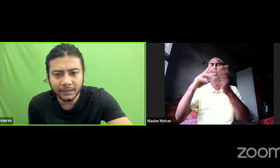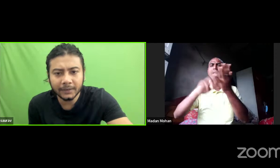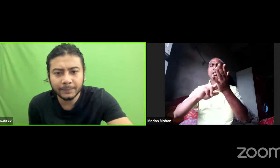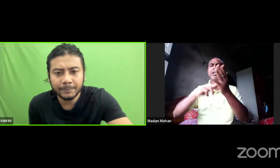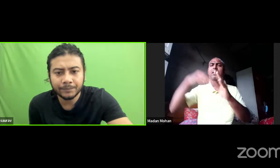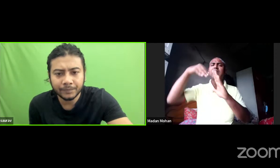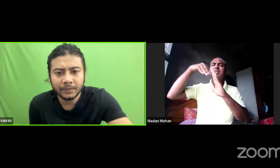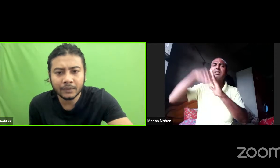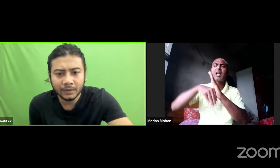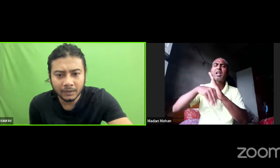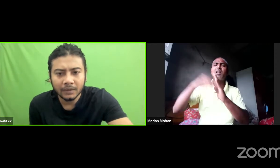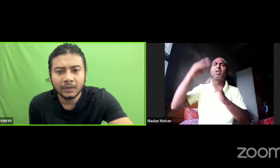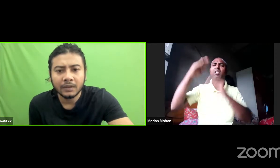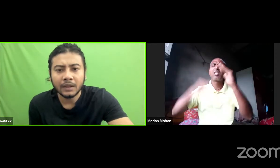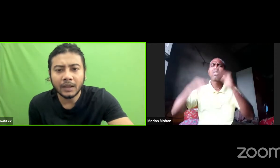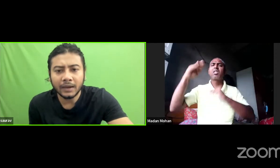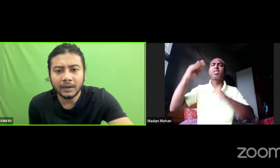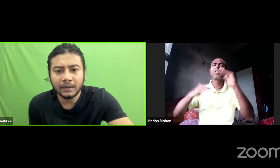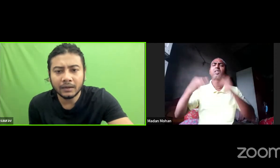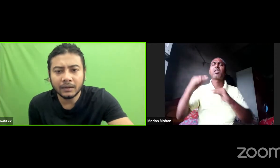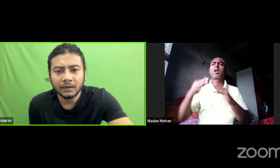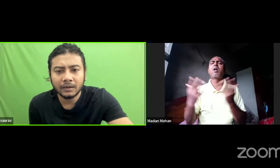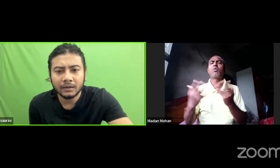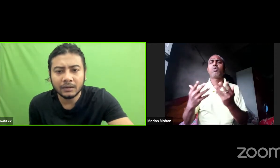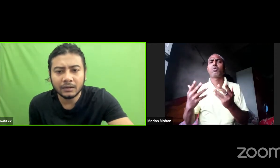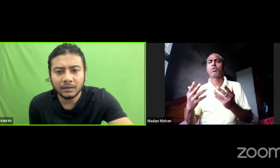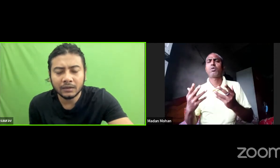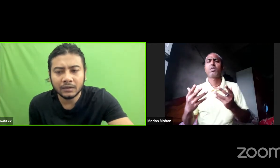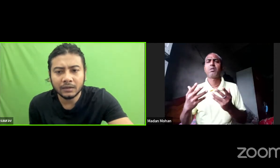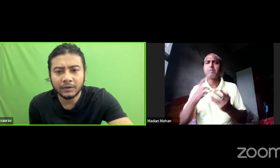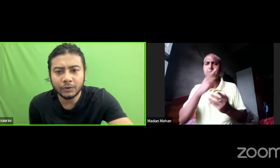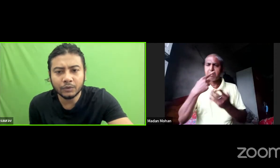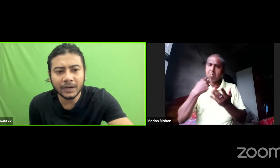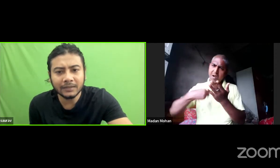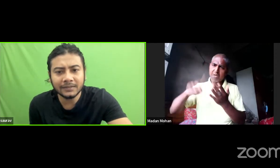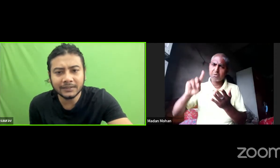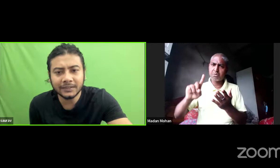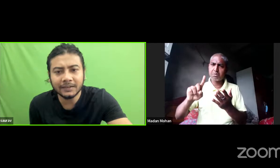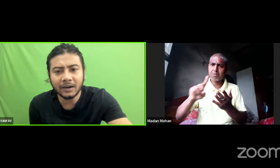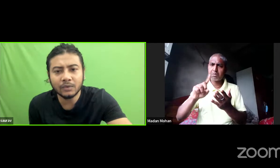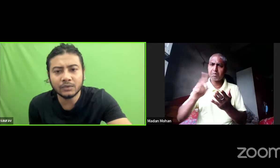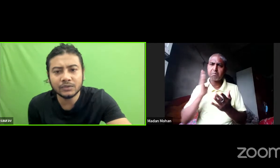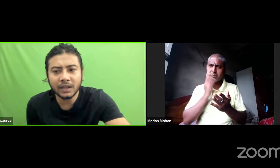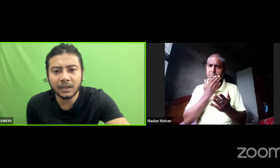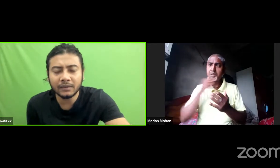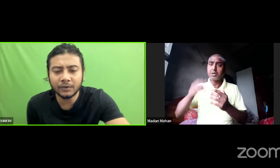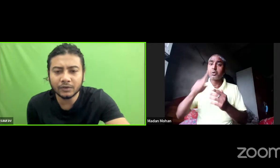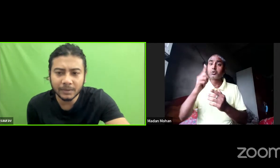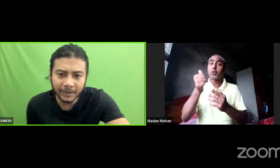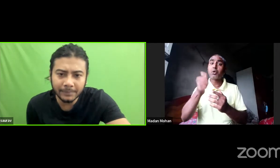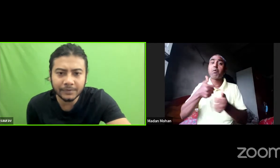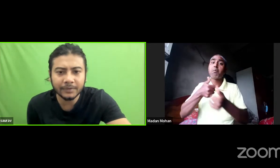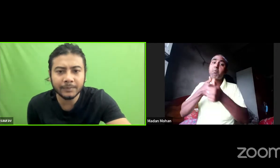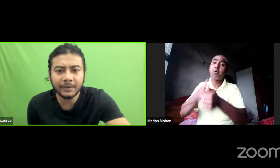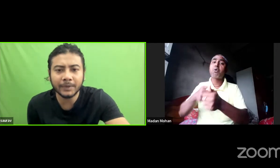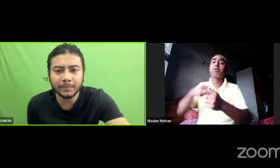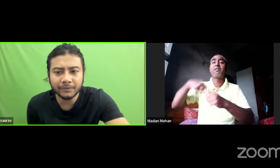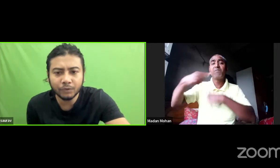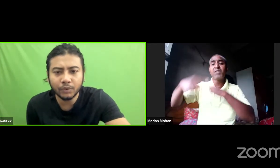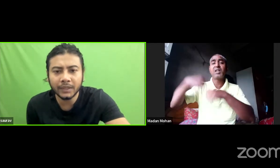day, and due to that, the 16 rounds are, sometimes becoming